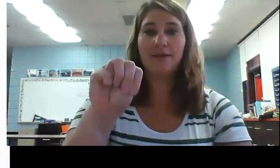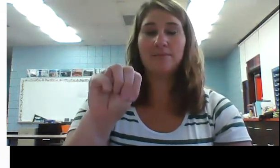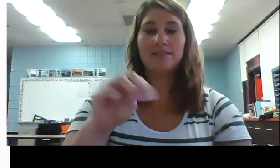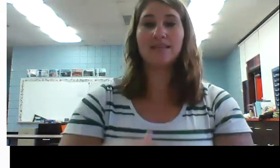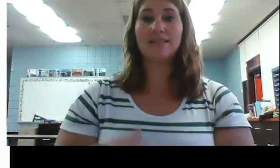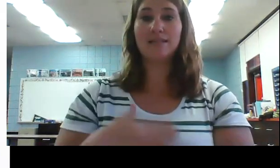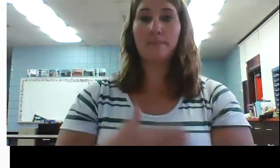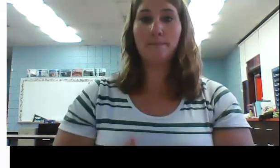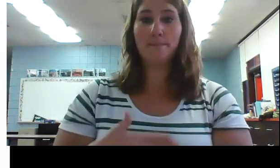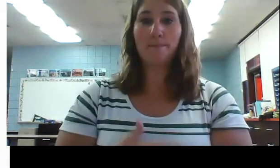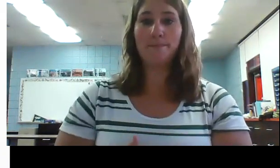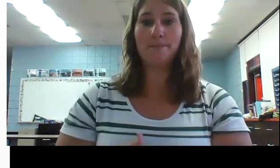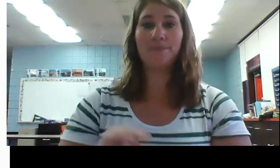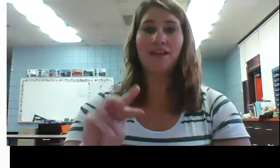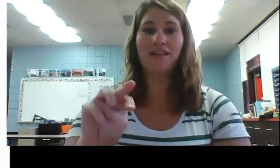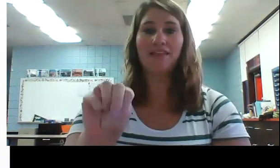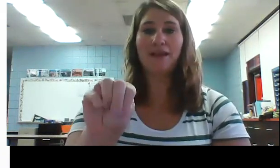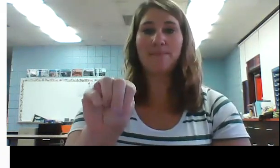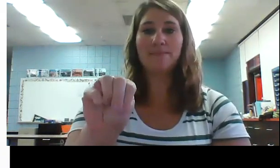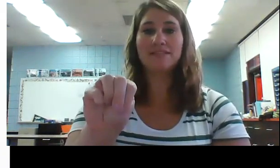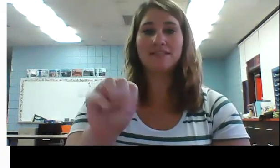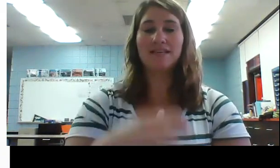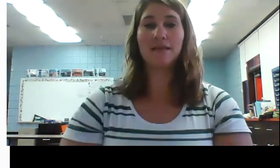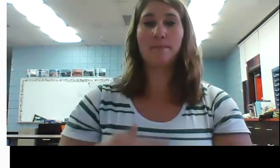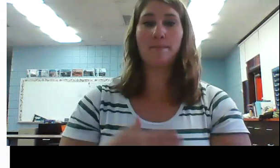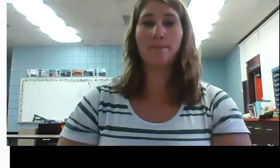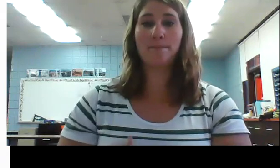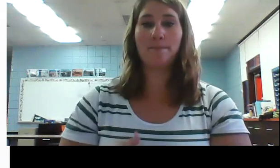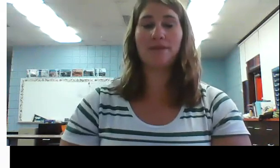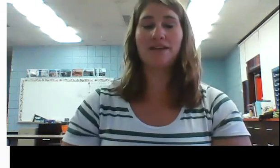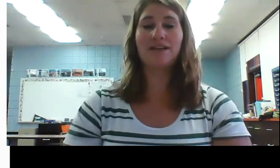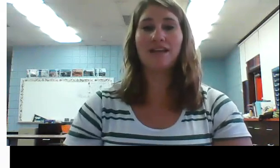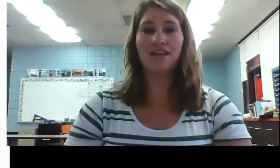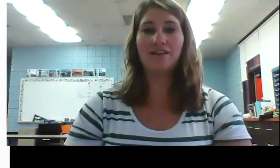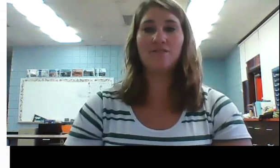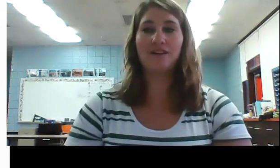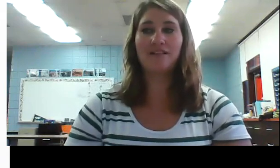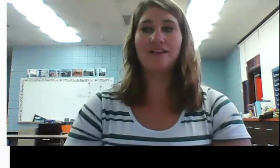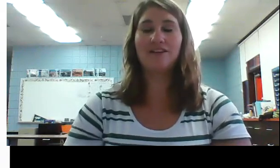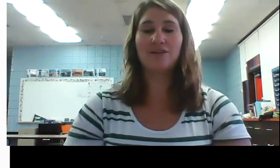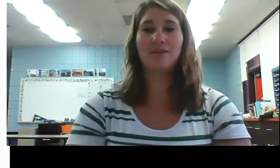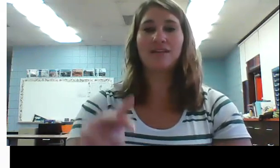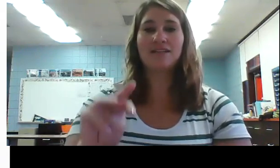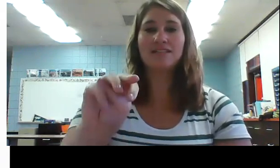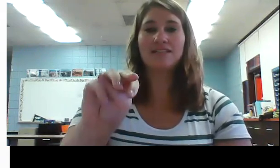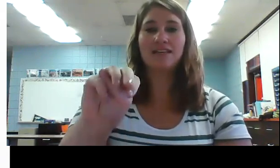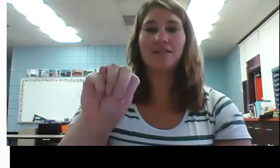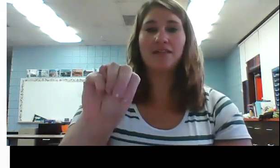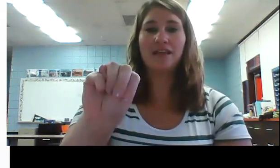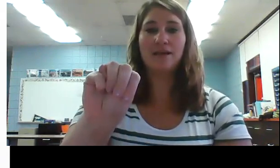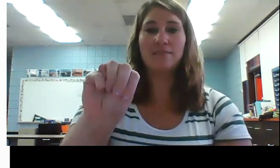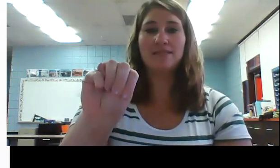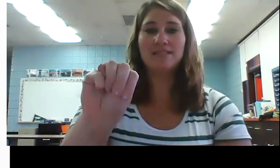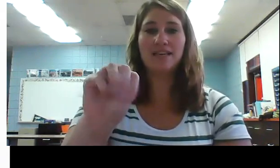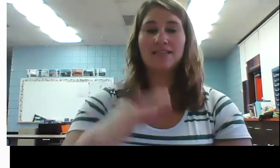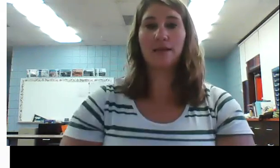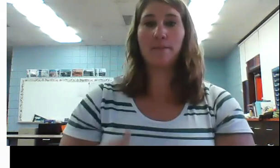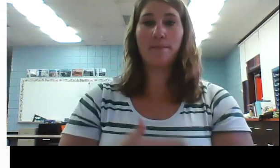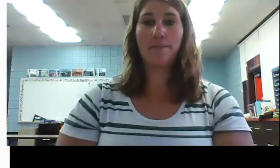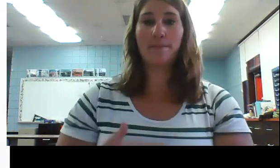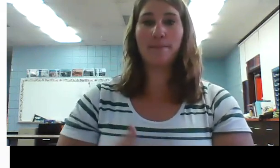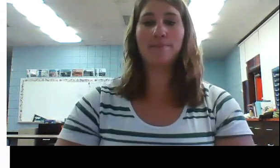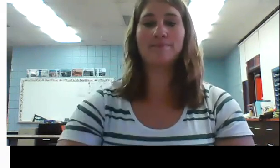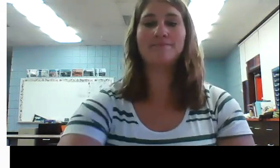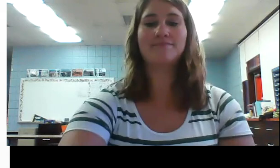the M says, the M says, every letter makes a sound. The M